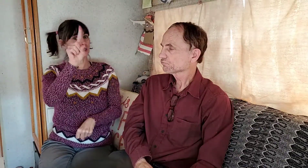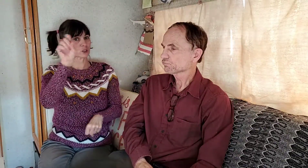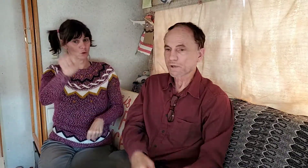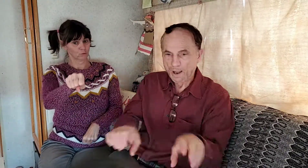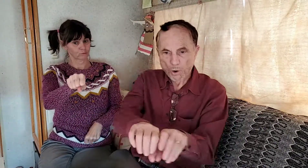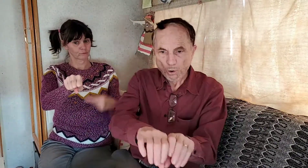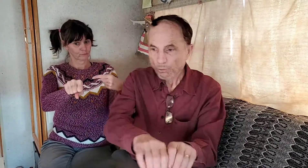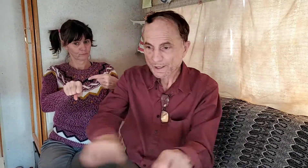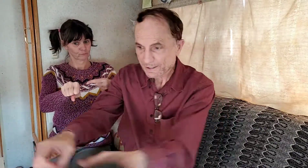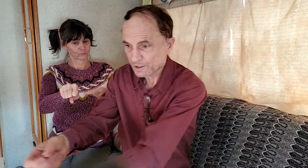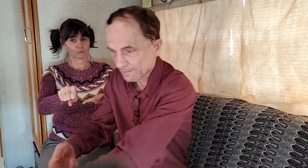shoe.